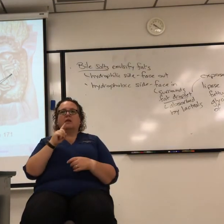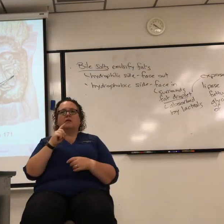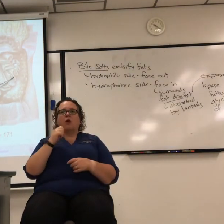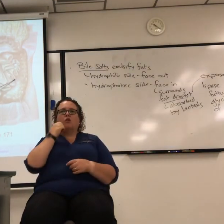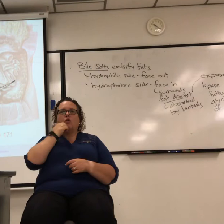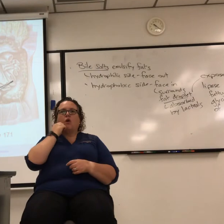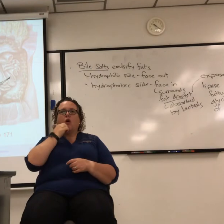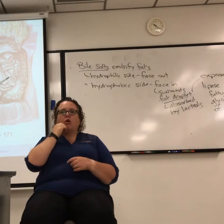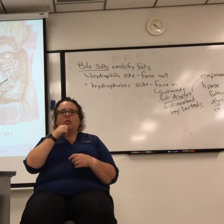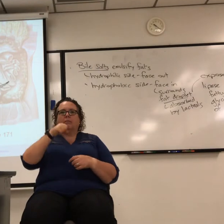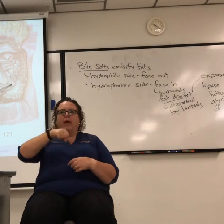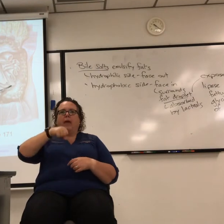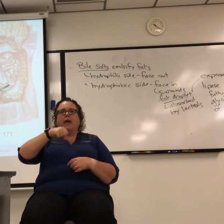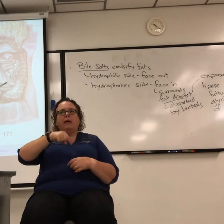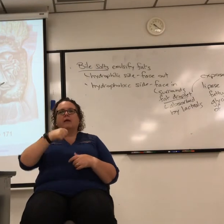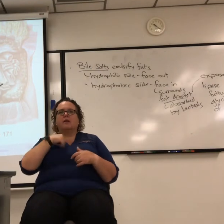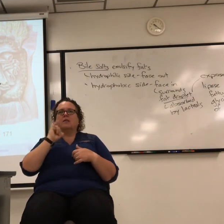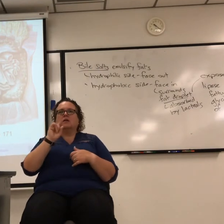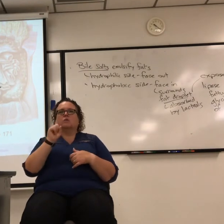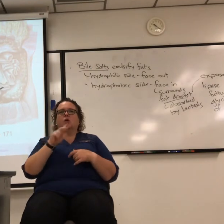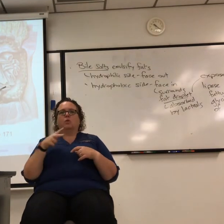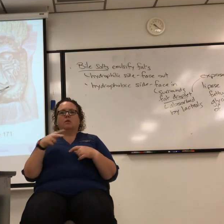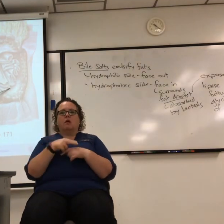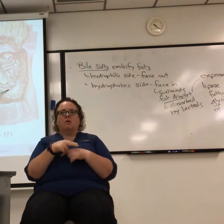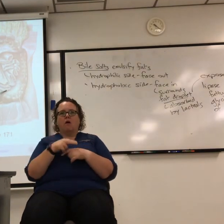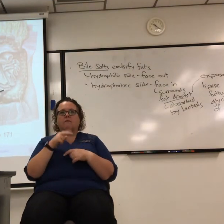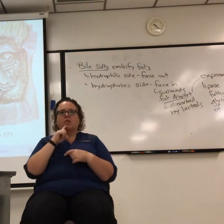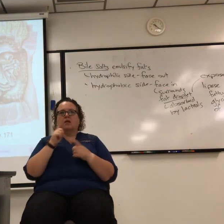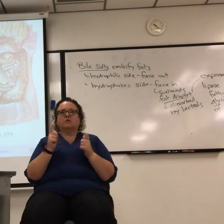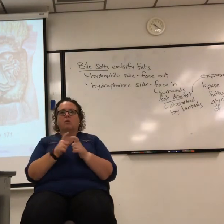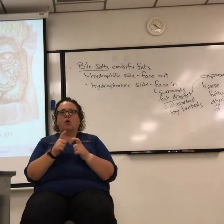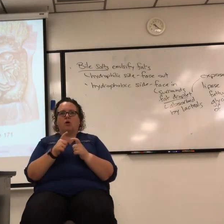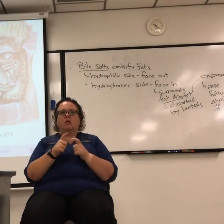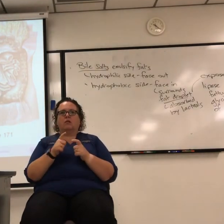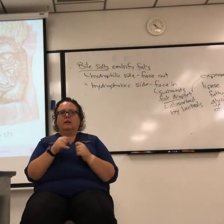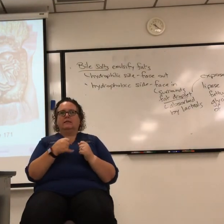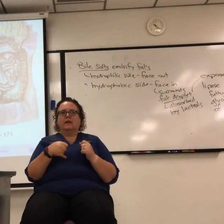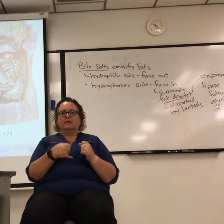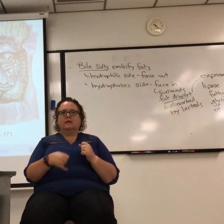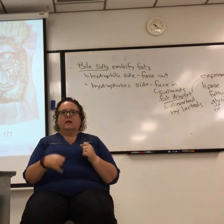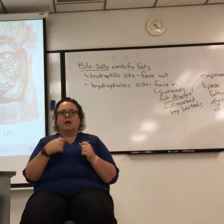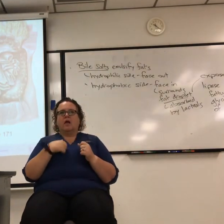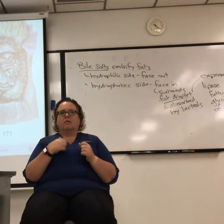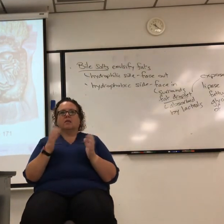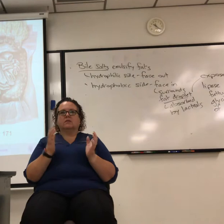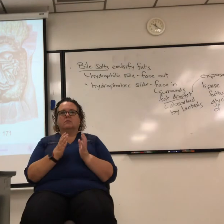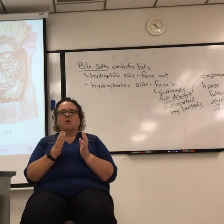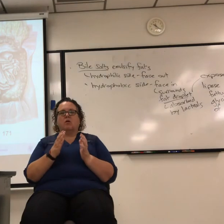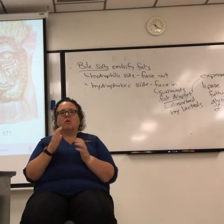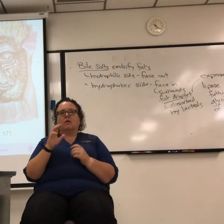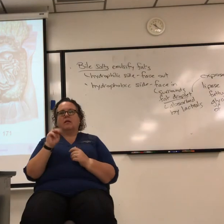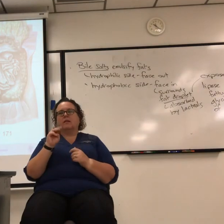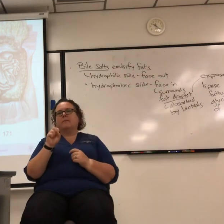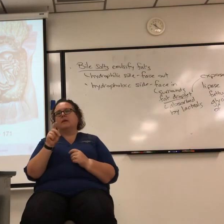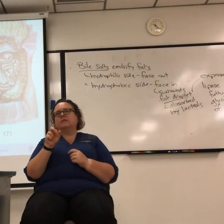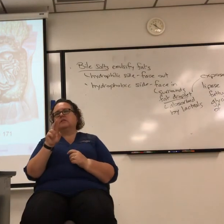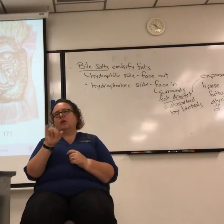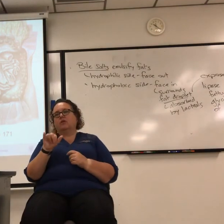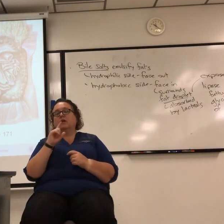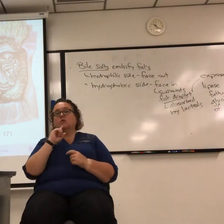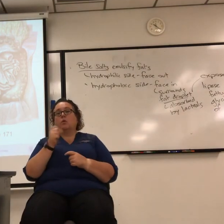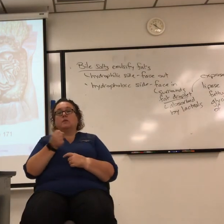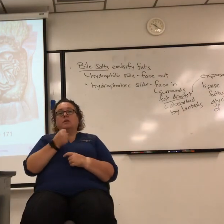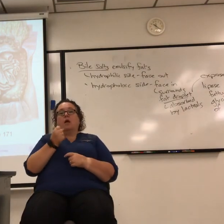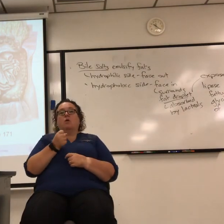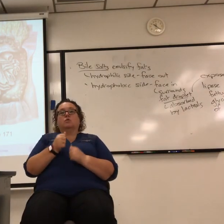of, or you would cut off the small intestine at the cloth bag or at the mesentery. So it's held in place by the